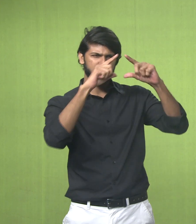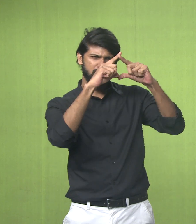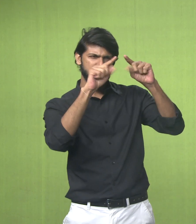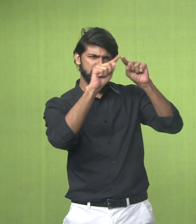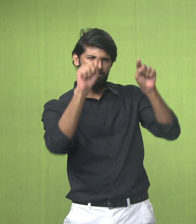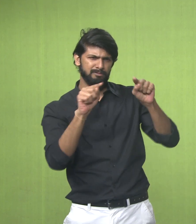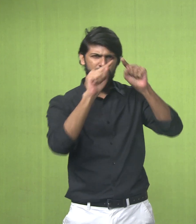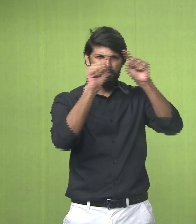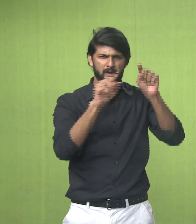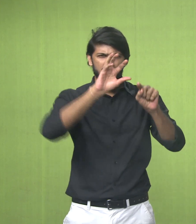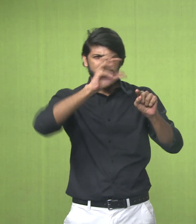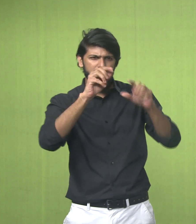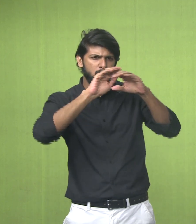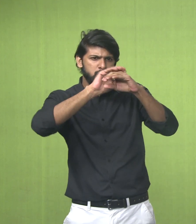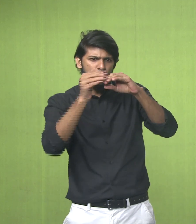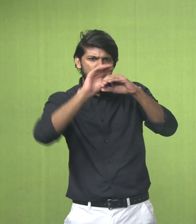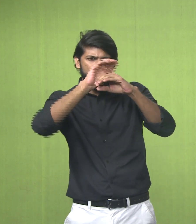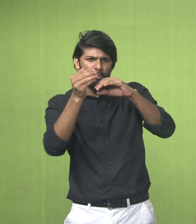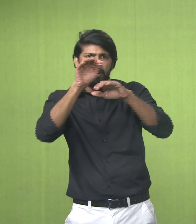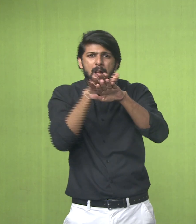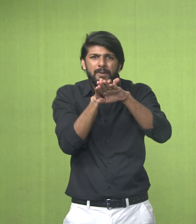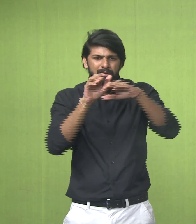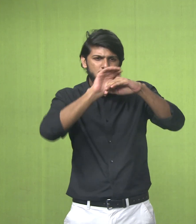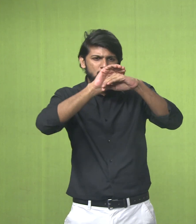very important shape used by the Indus artists.